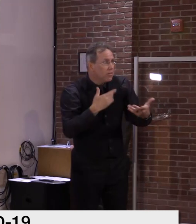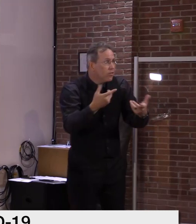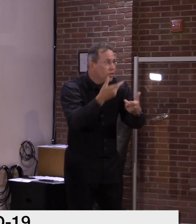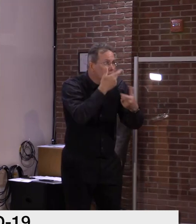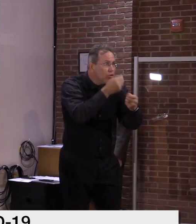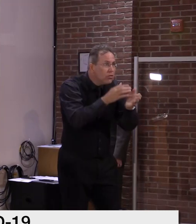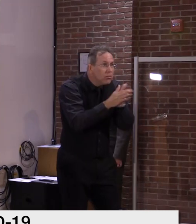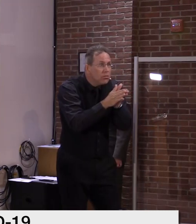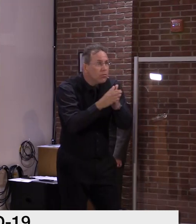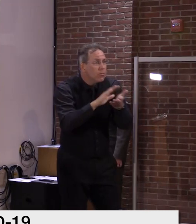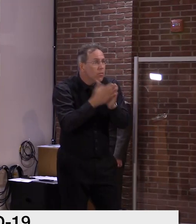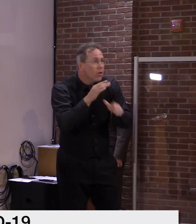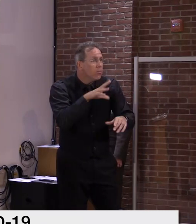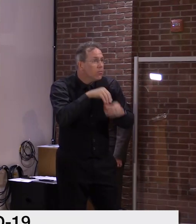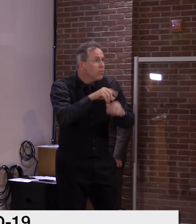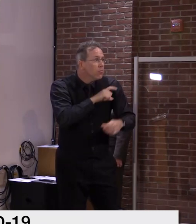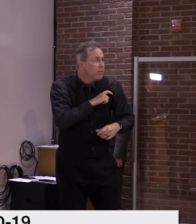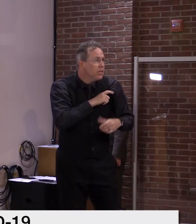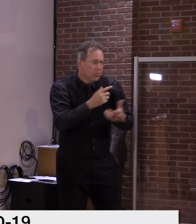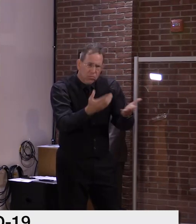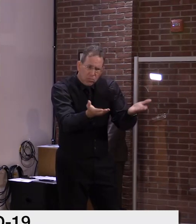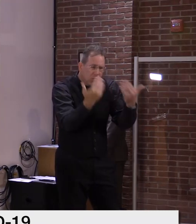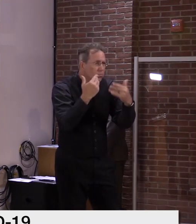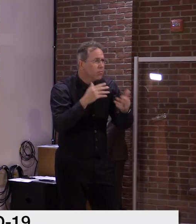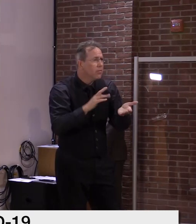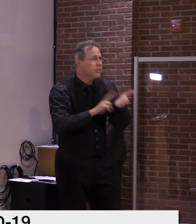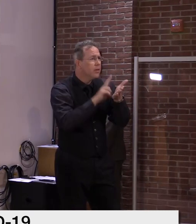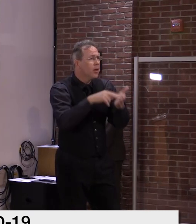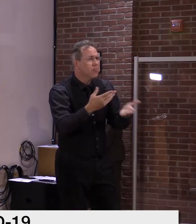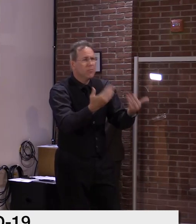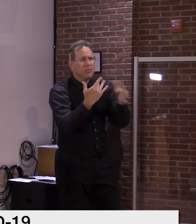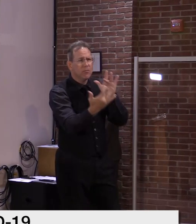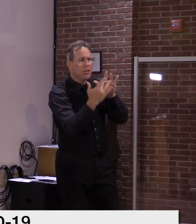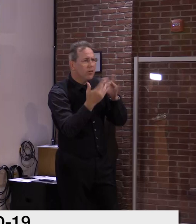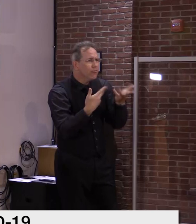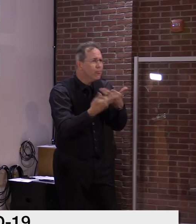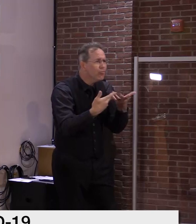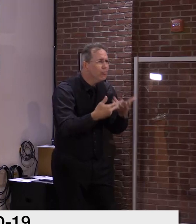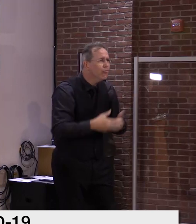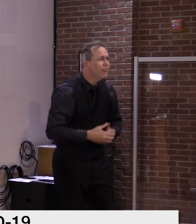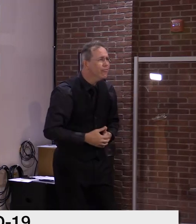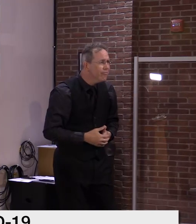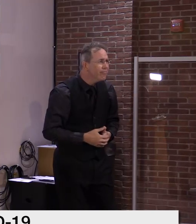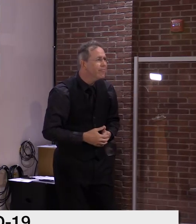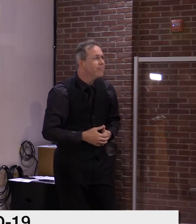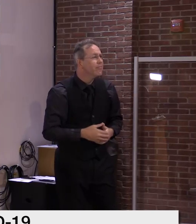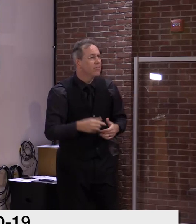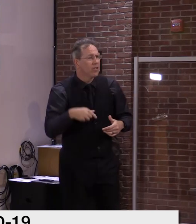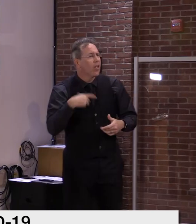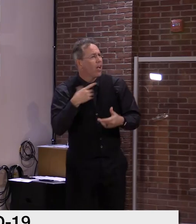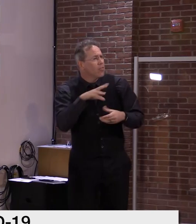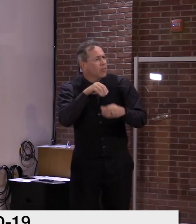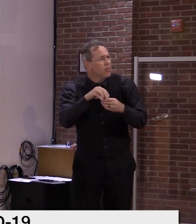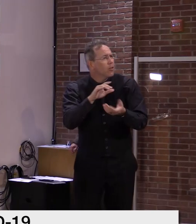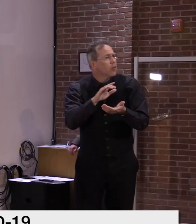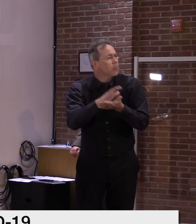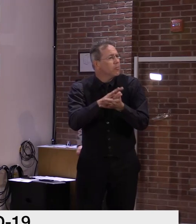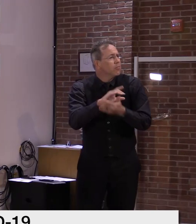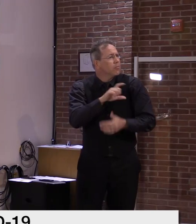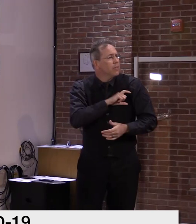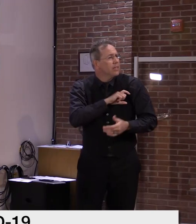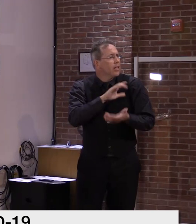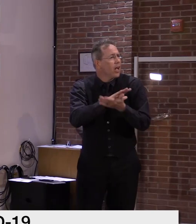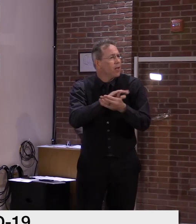serve their communities in a meaningful way, just about every law enforcement agency and many volunteer organizations across Vermont